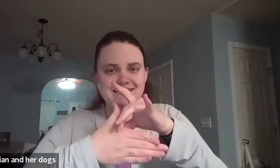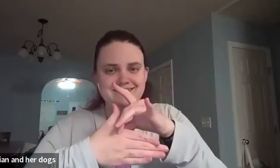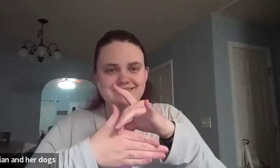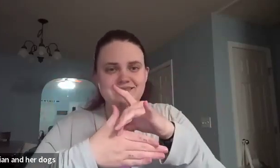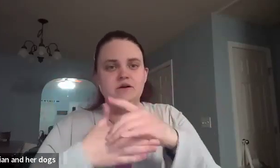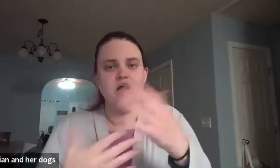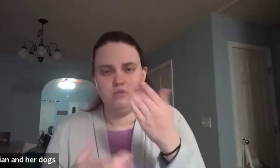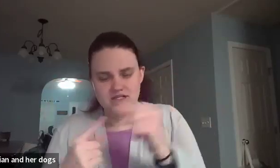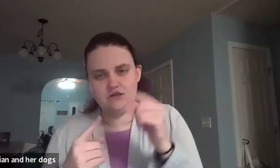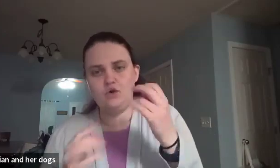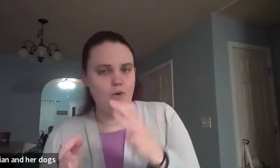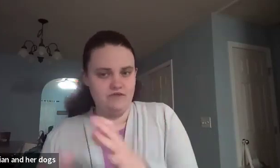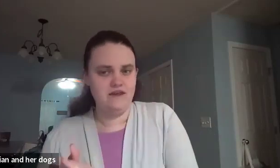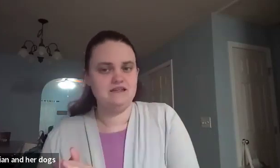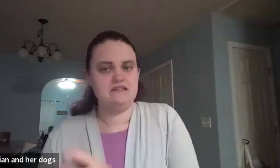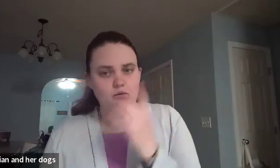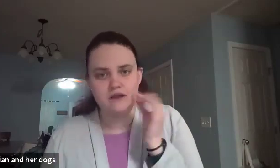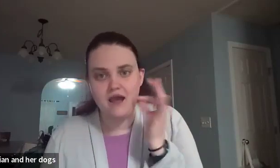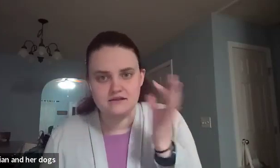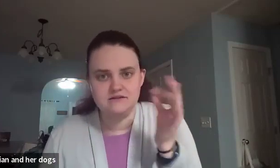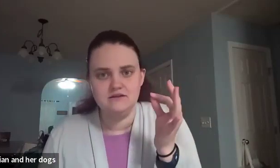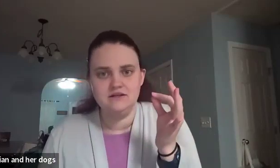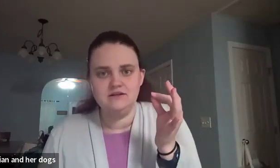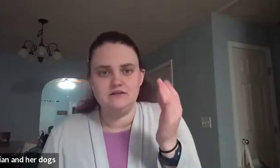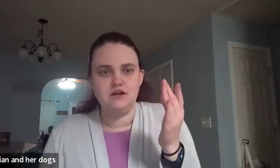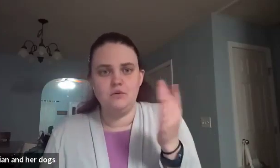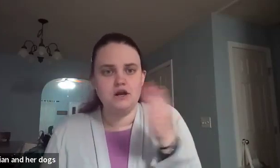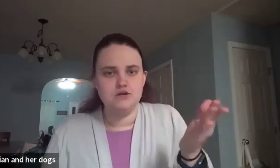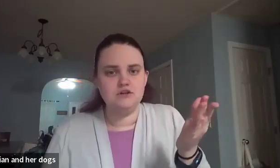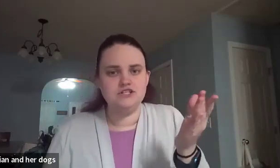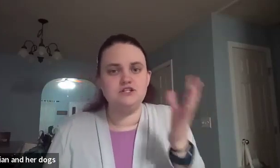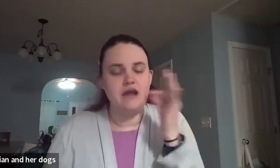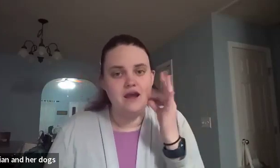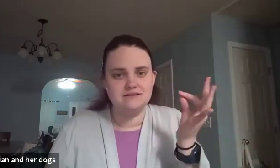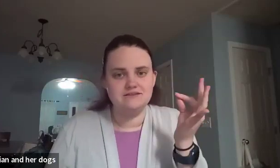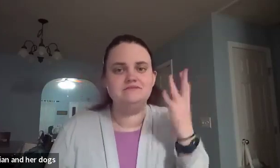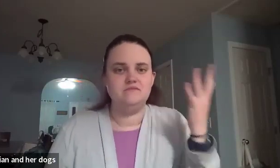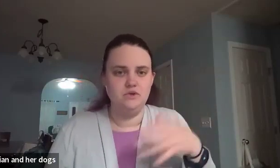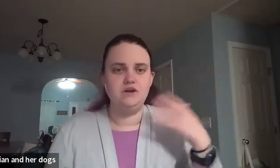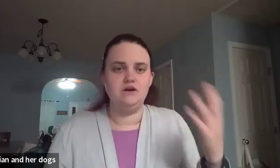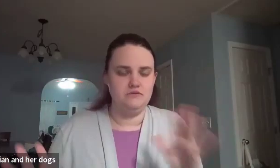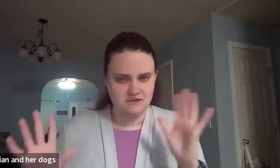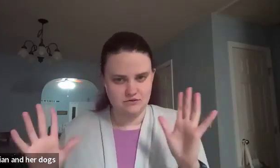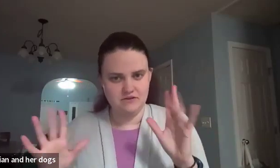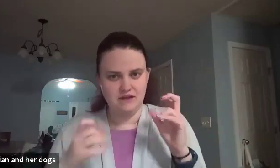content of what's the core thing is like, well, cats, what are you allergic to? Cats, that sort of